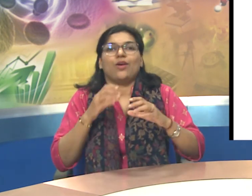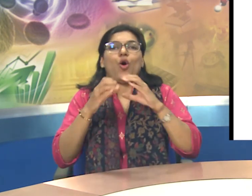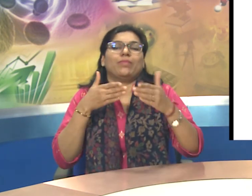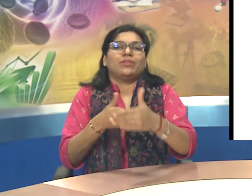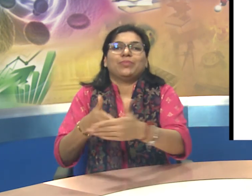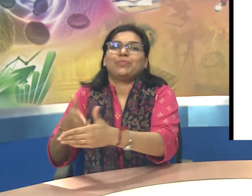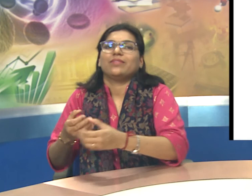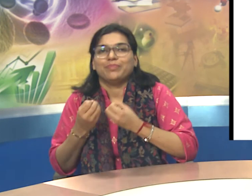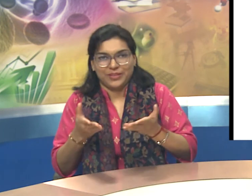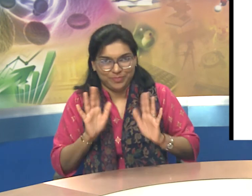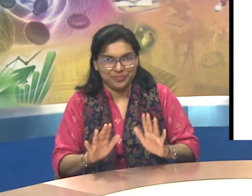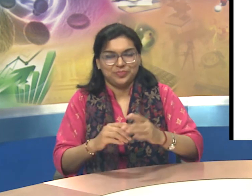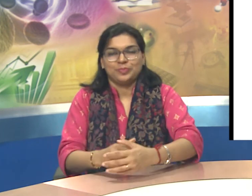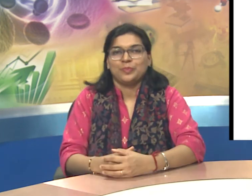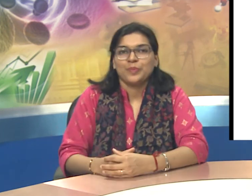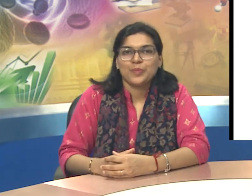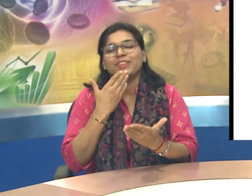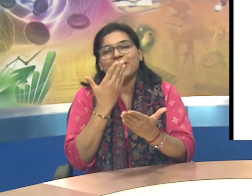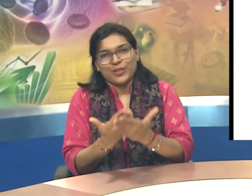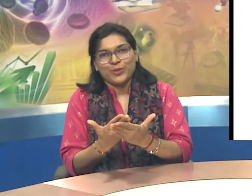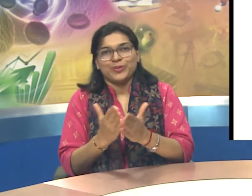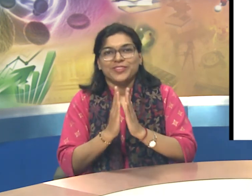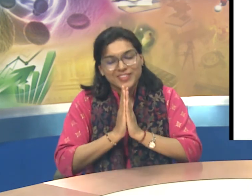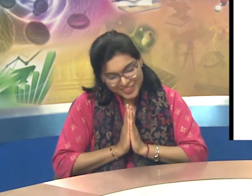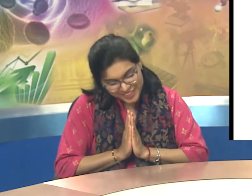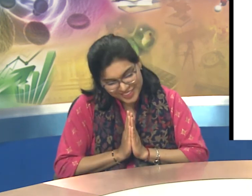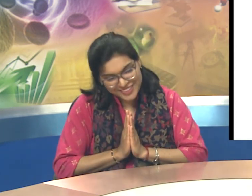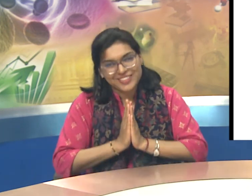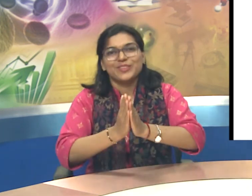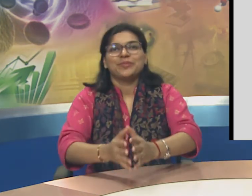to the effective communication. Thank you. Namaste.